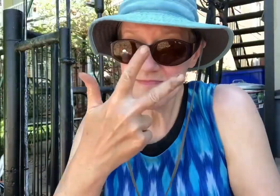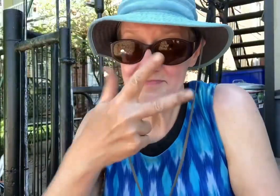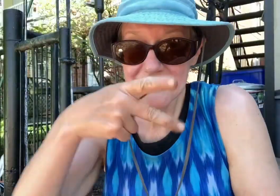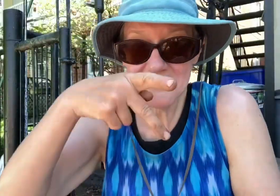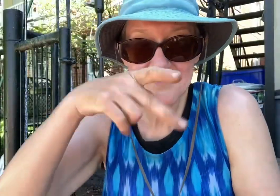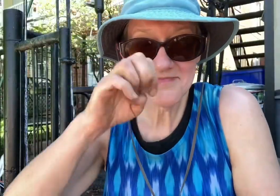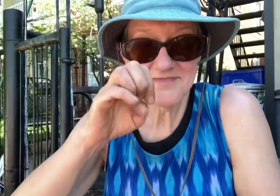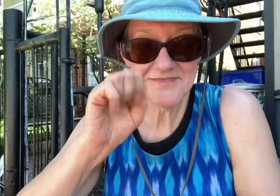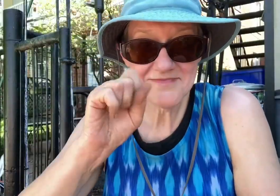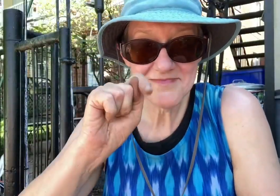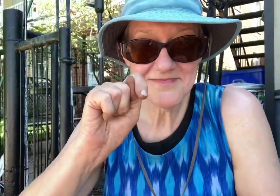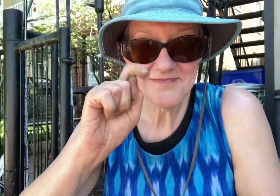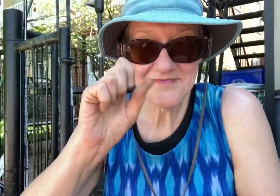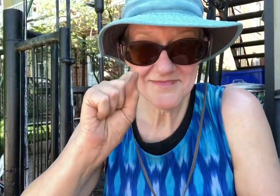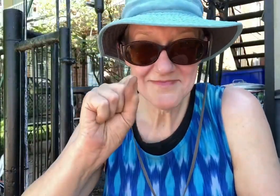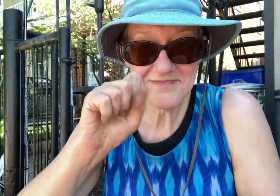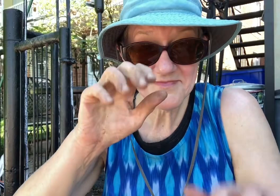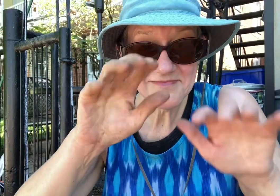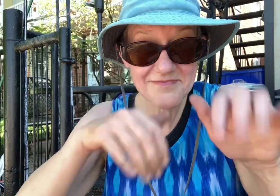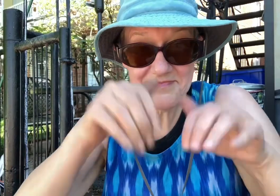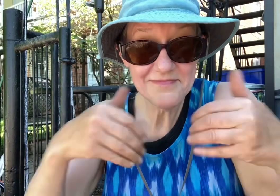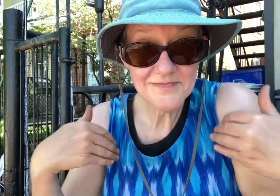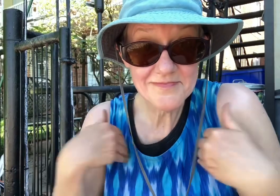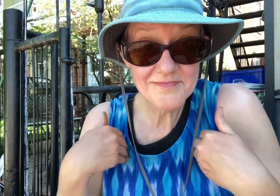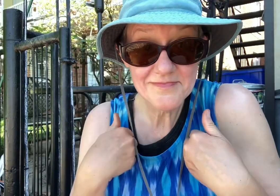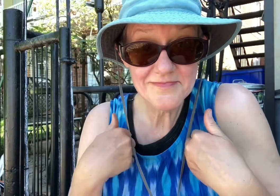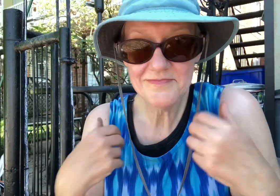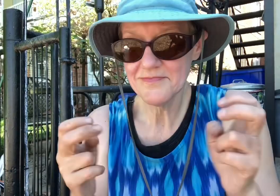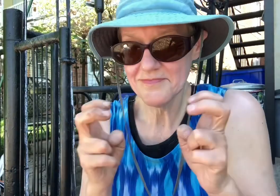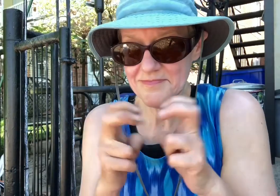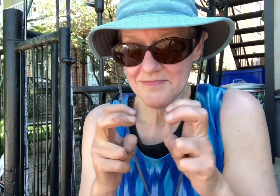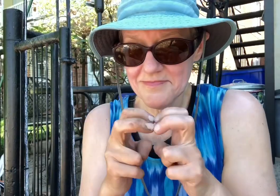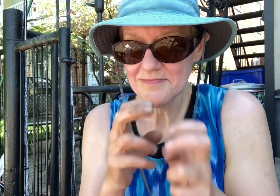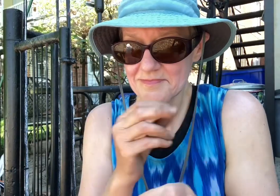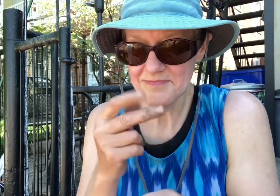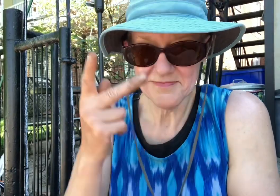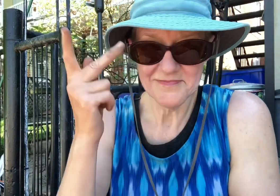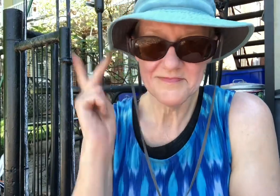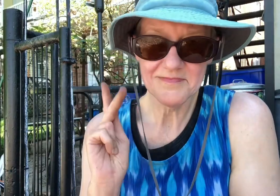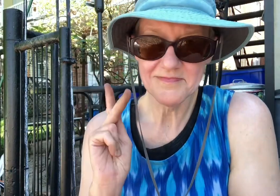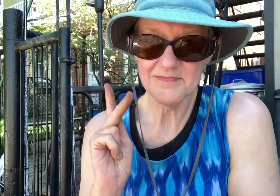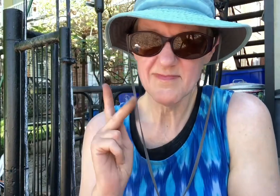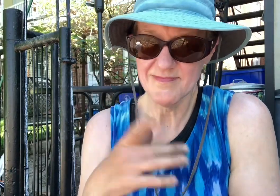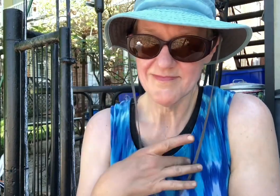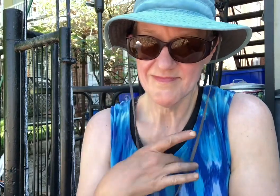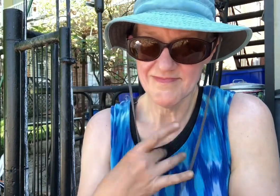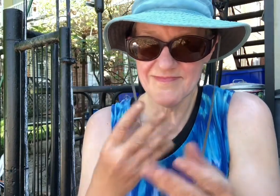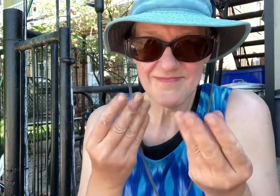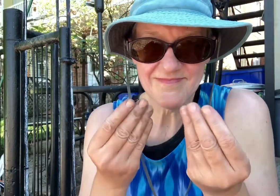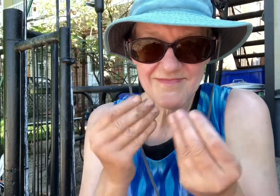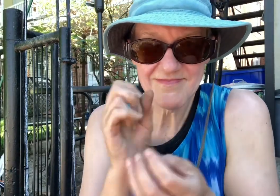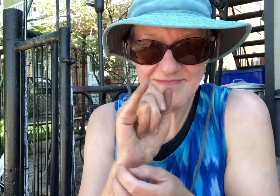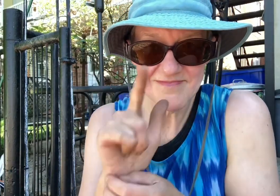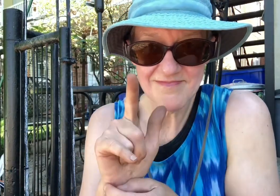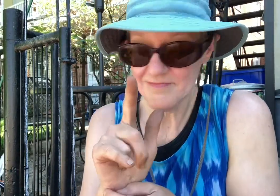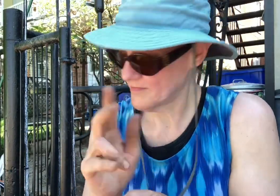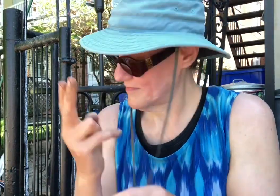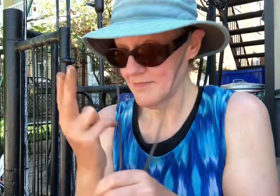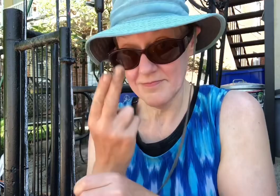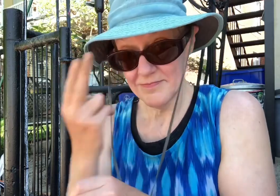Now I need to protect these from 3 pests: digging animals, squirrels, and skunks. They like that soft